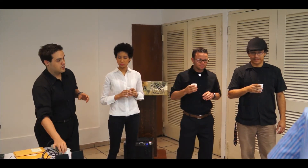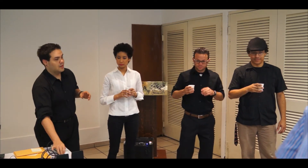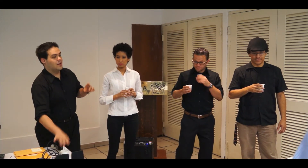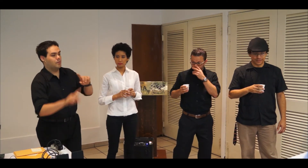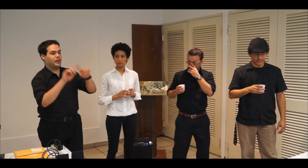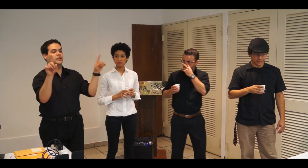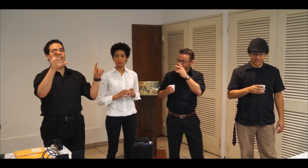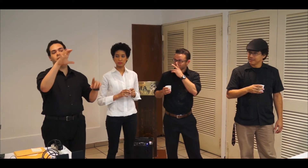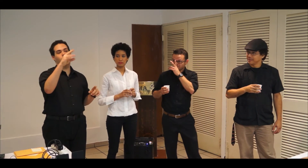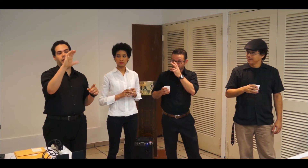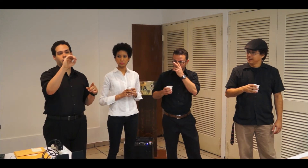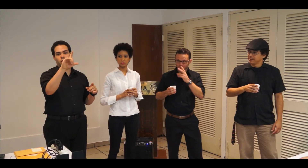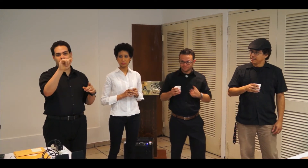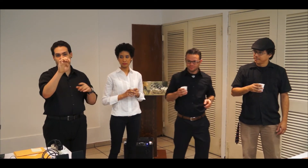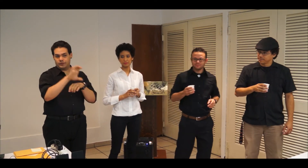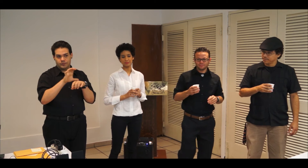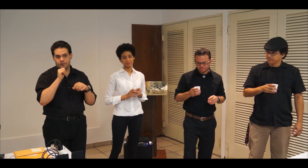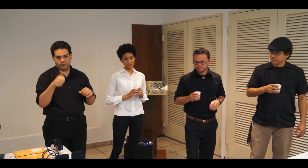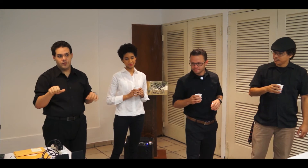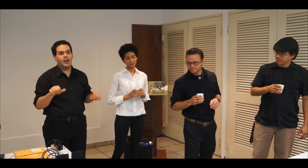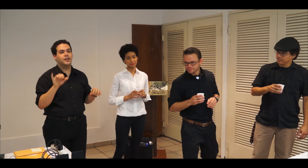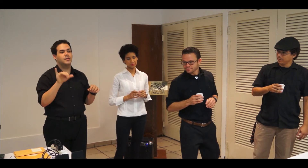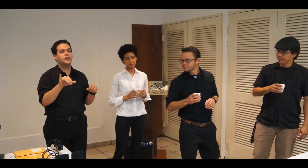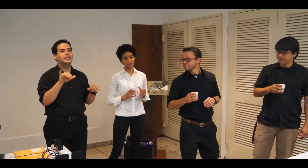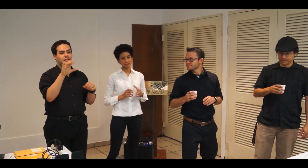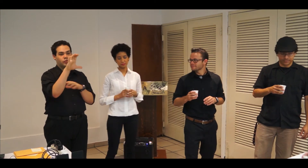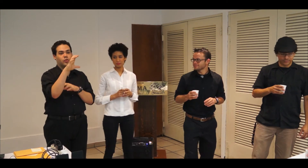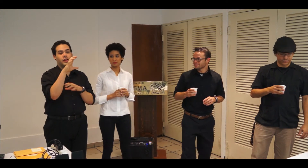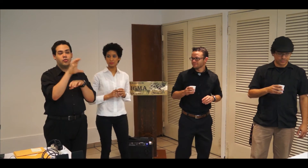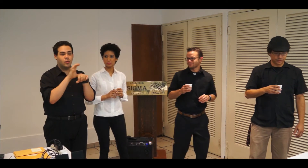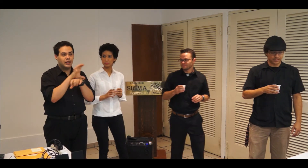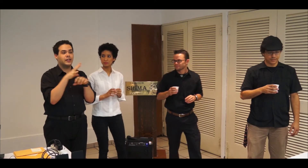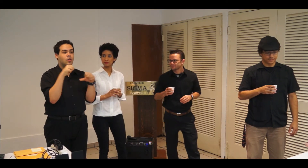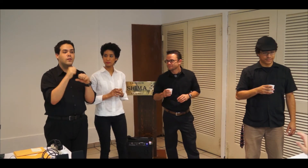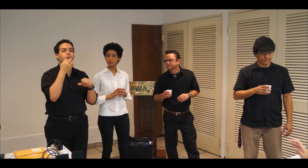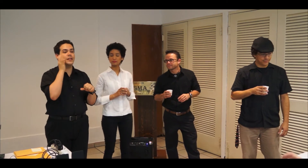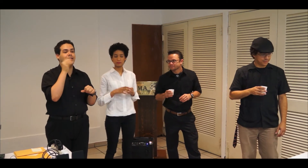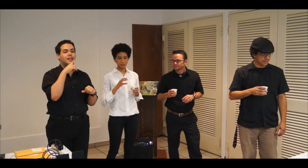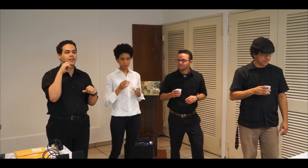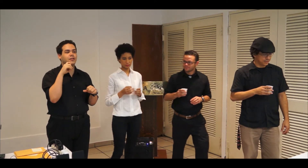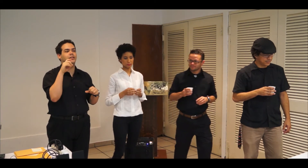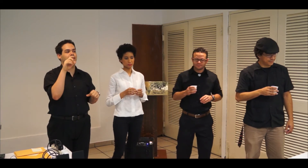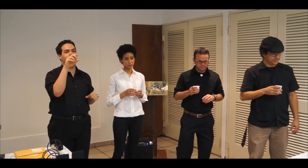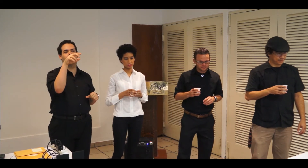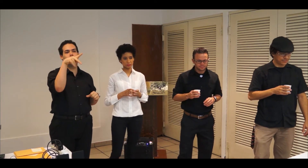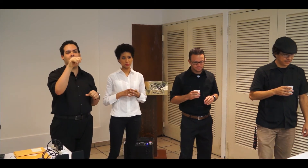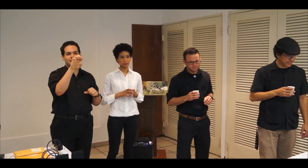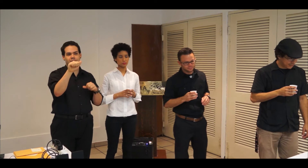Pero estos no son cualquier chocolate Eso es chocolate con fruta seca dentro Lo es decir pasas